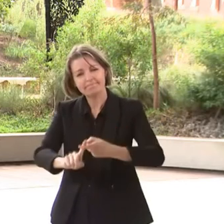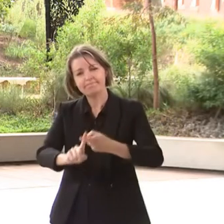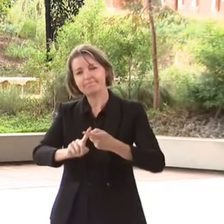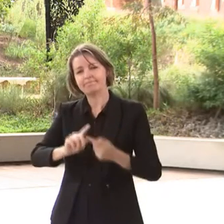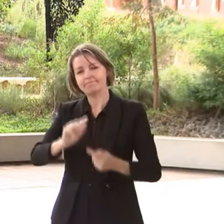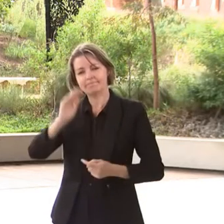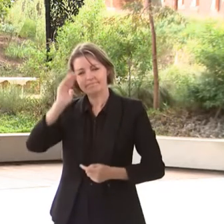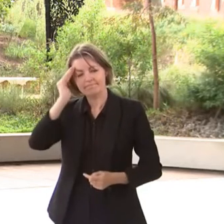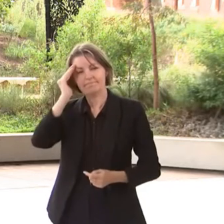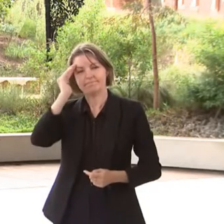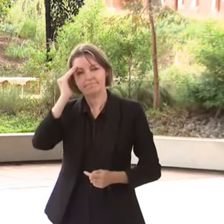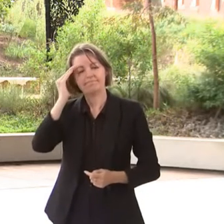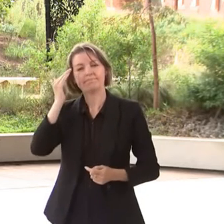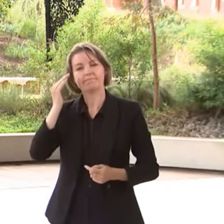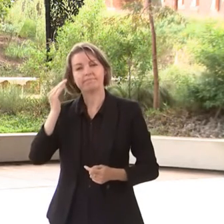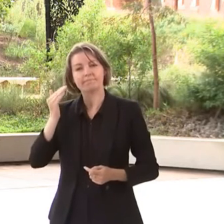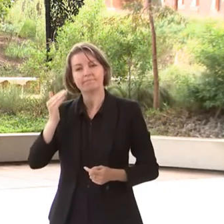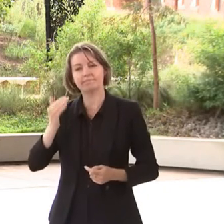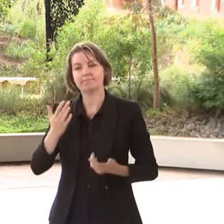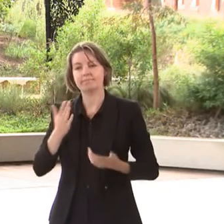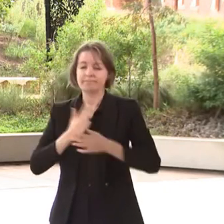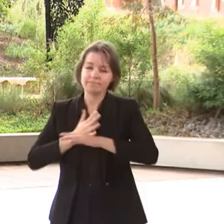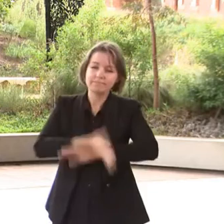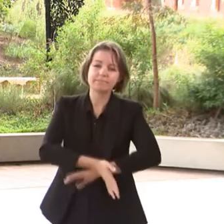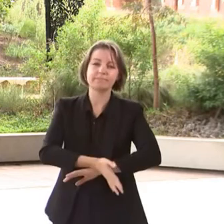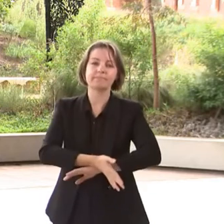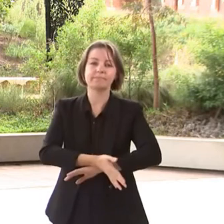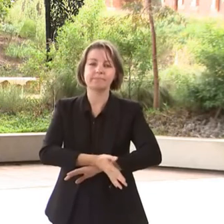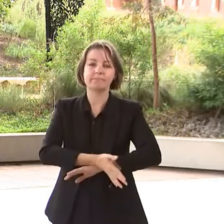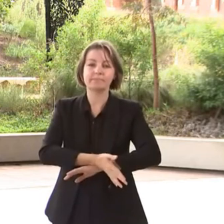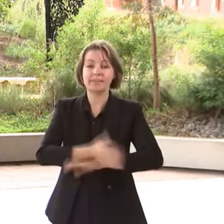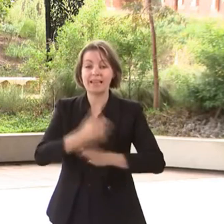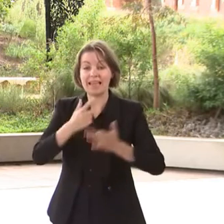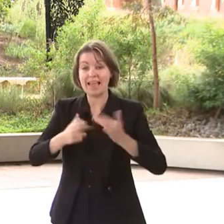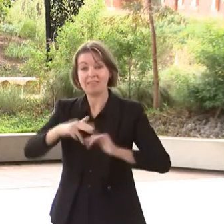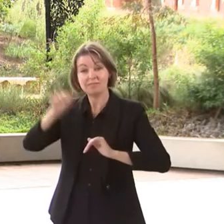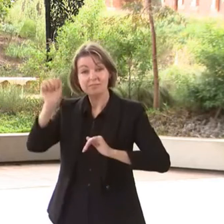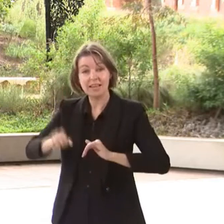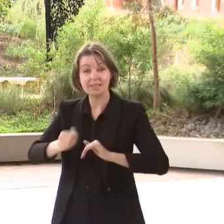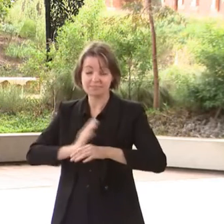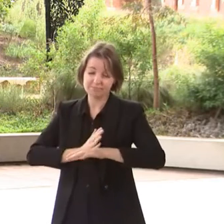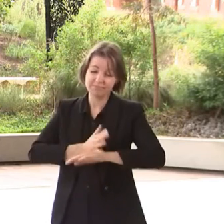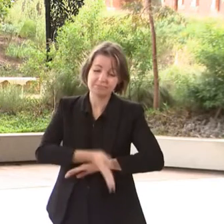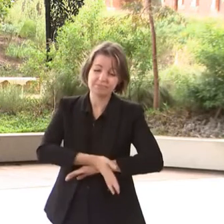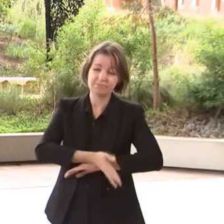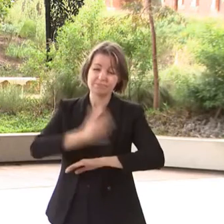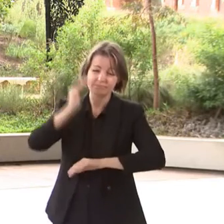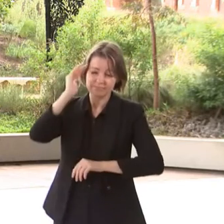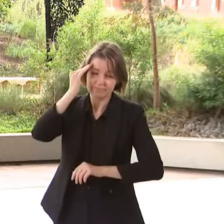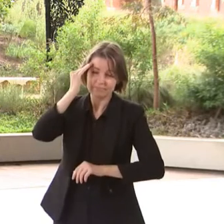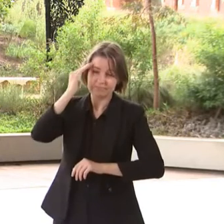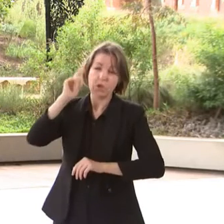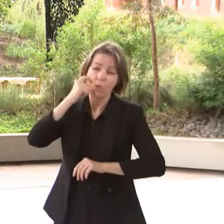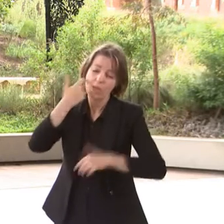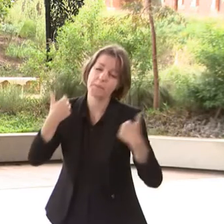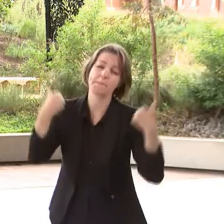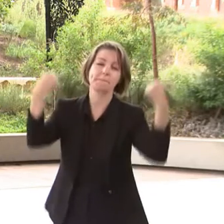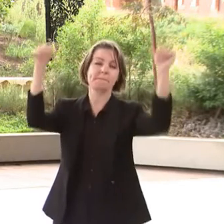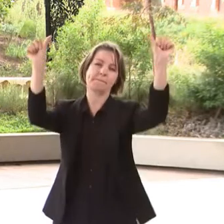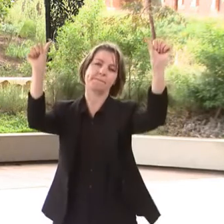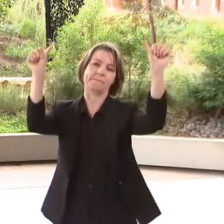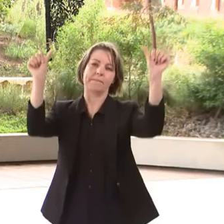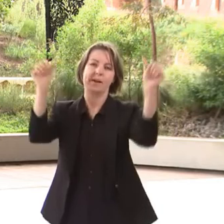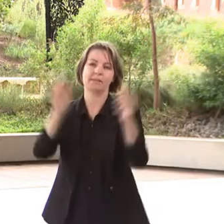do that, we will see, as we come through this, a strong bounce back in our state. We saw it, we've seen it, and I know